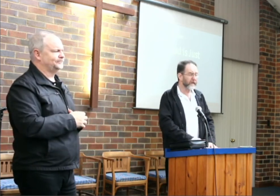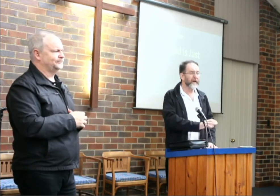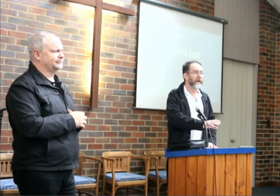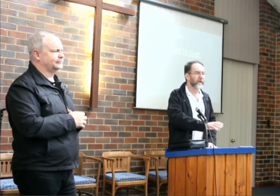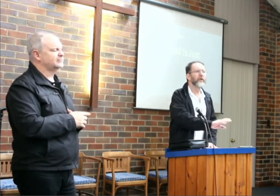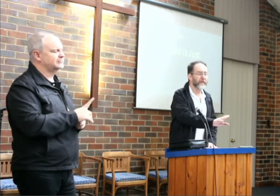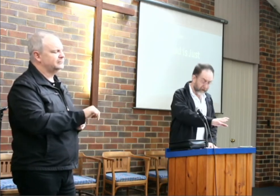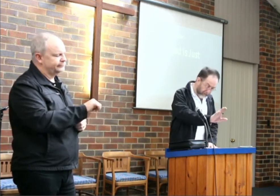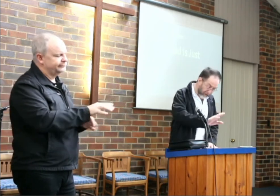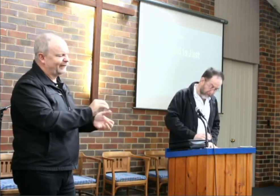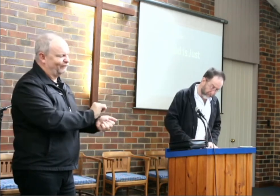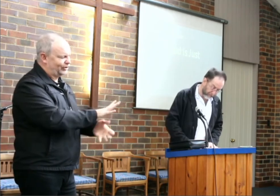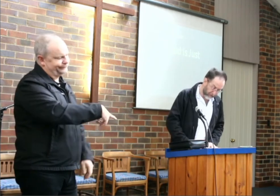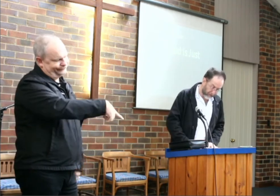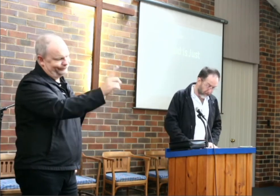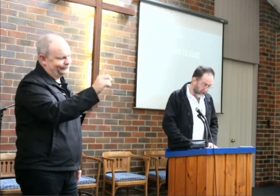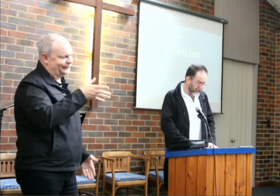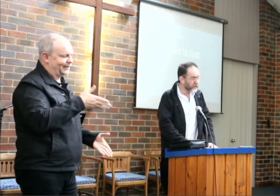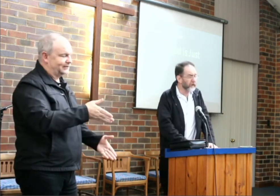He said, okay, you're free. Off you go.